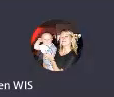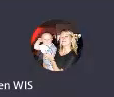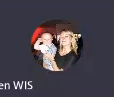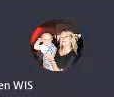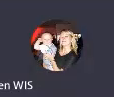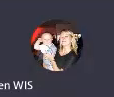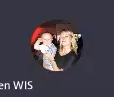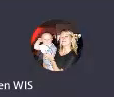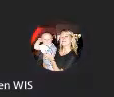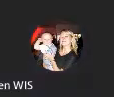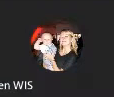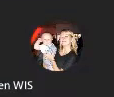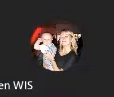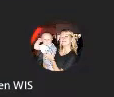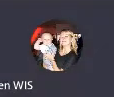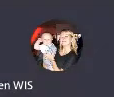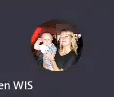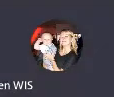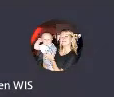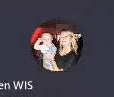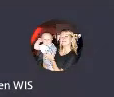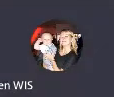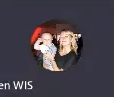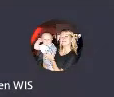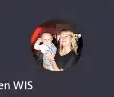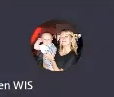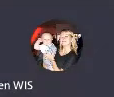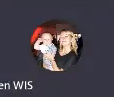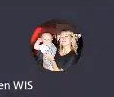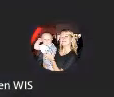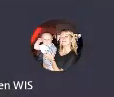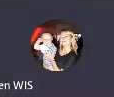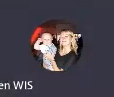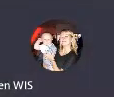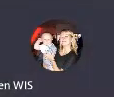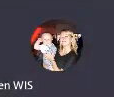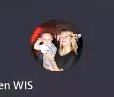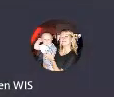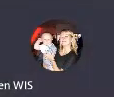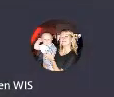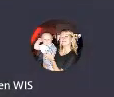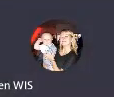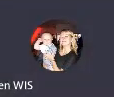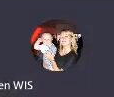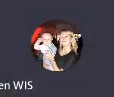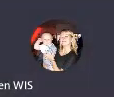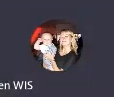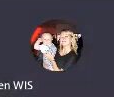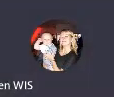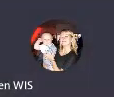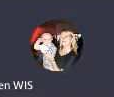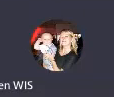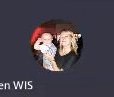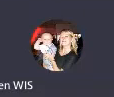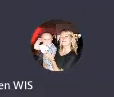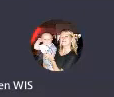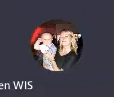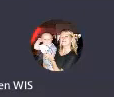food. They were hungry. The blues found that they had food but no